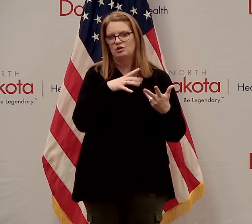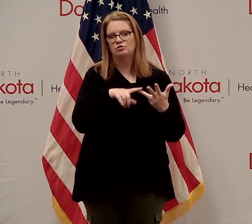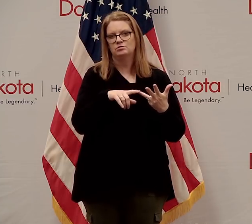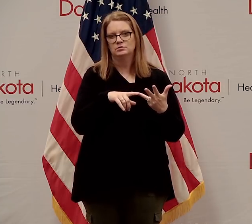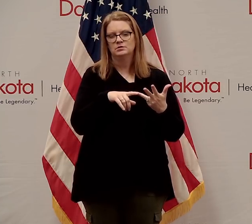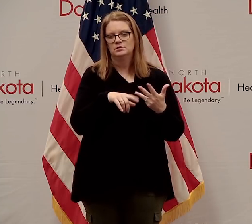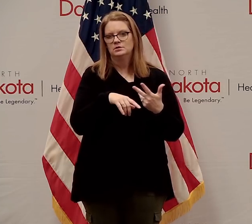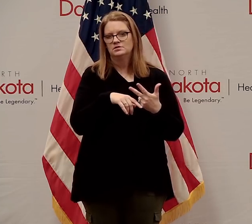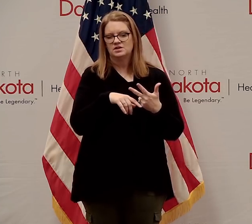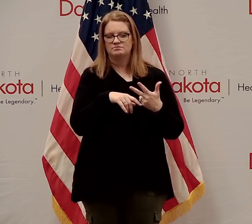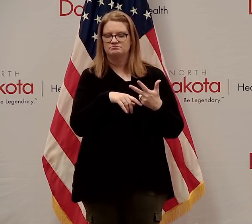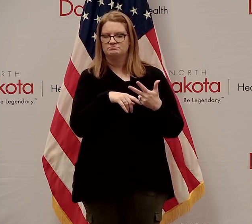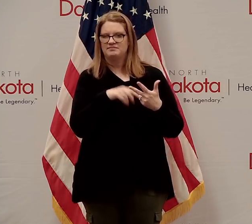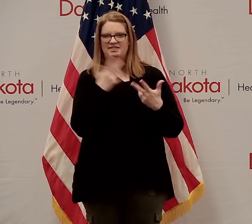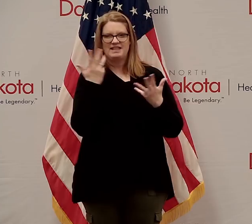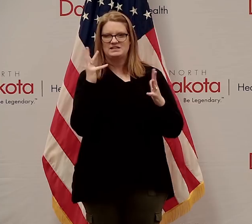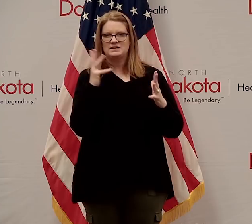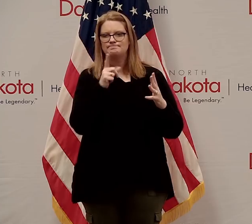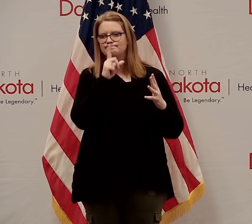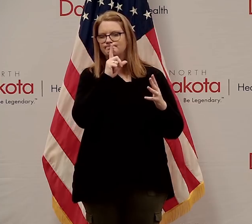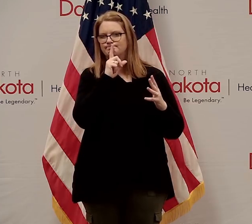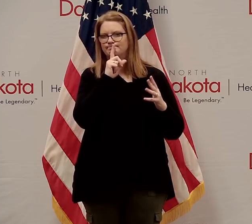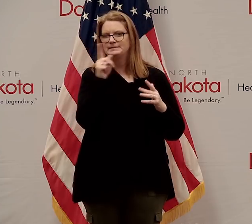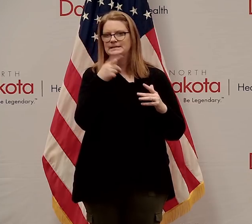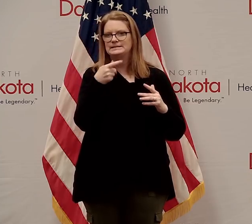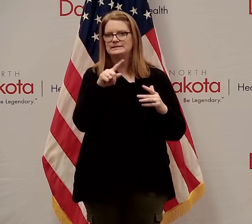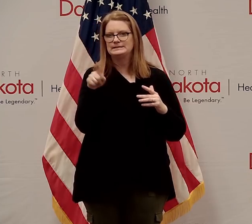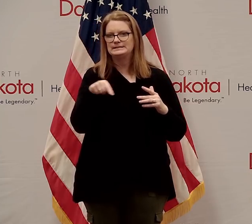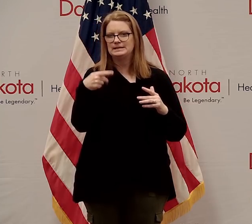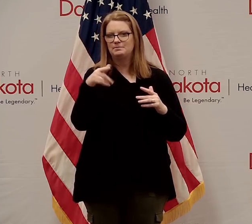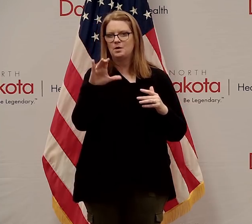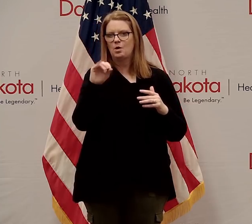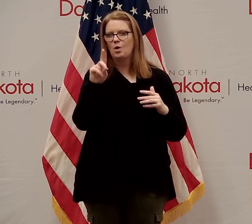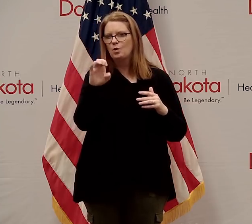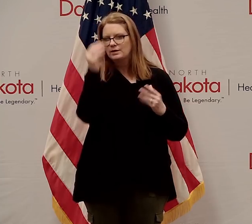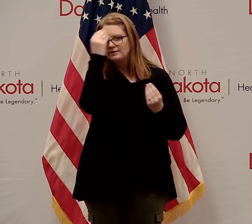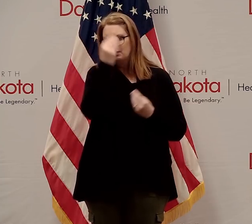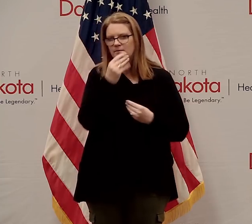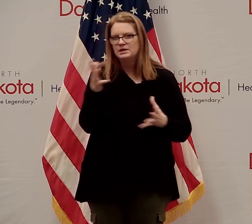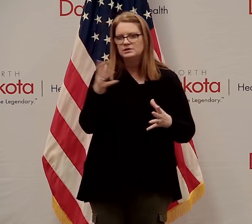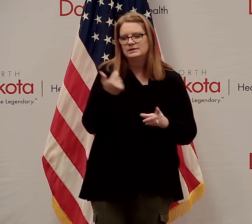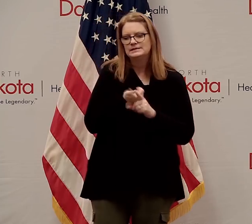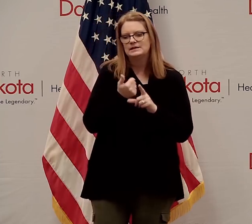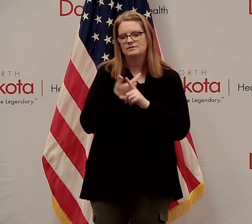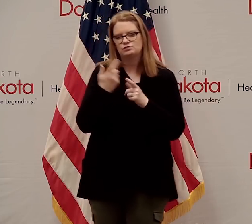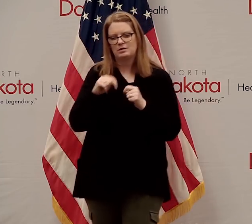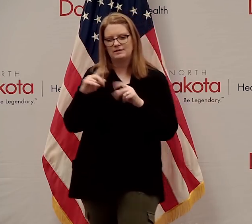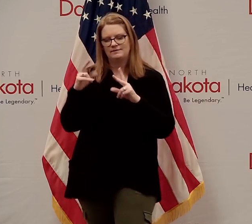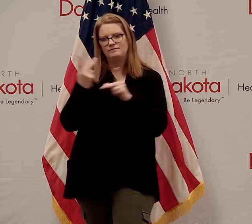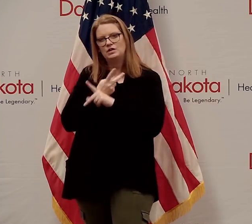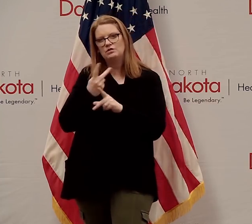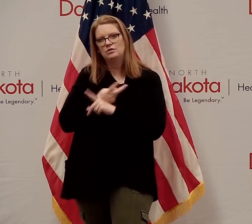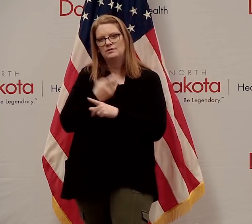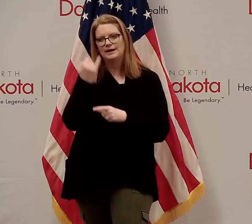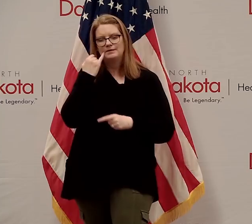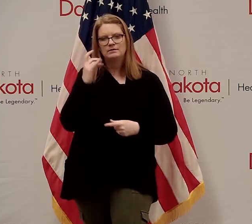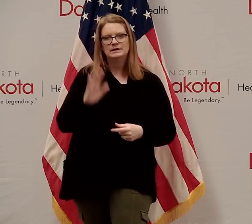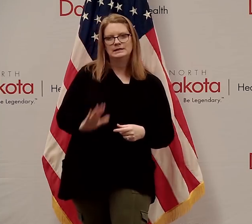to protect people's privacy and not release the zip code data. The whole point of having zip code data is trying to figure out is if it's in